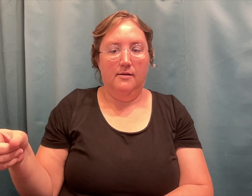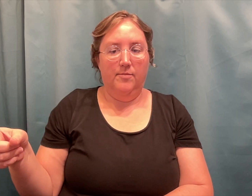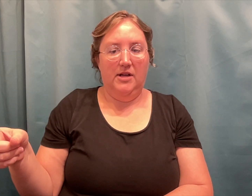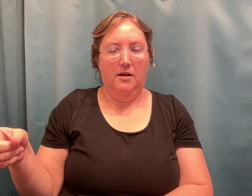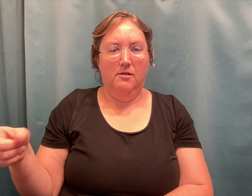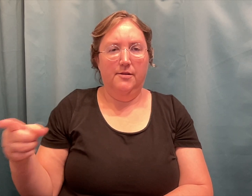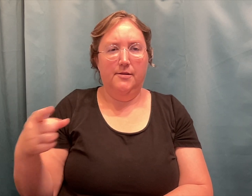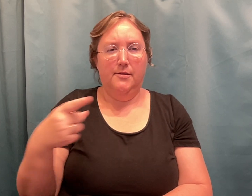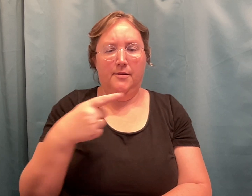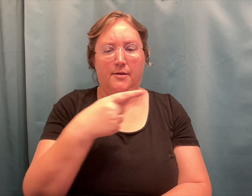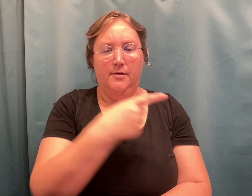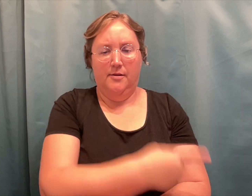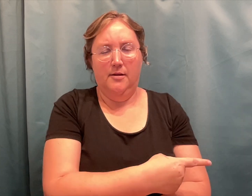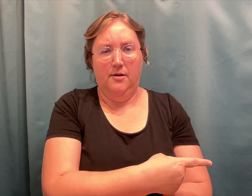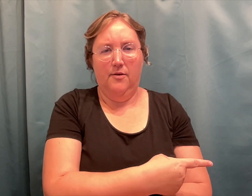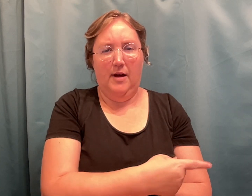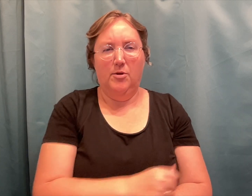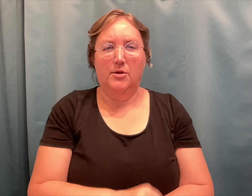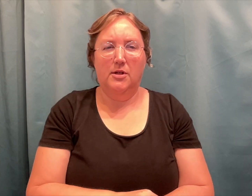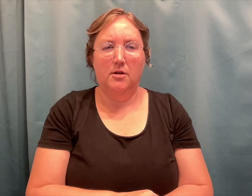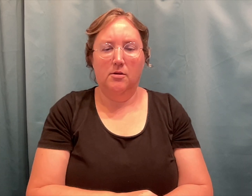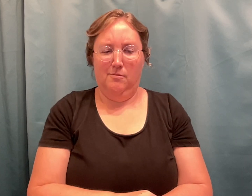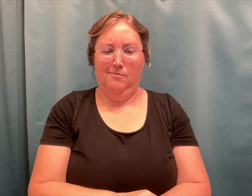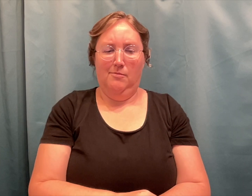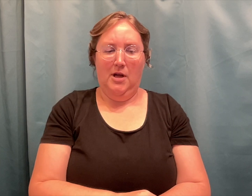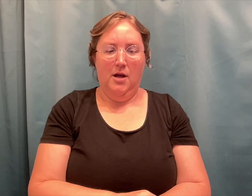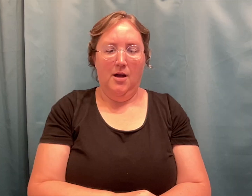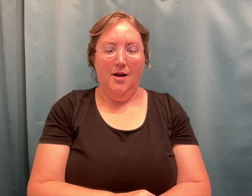somebody else, or that person.